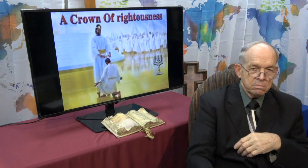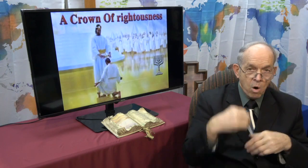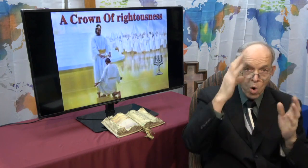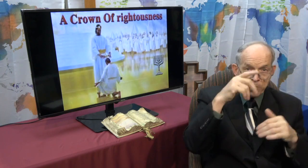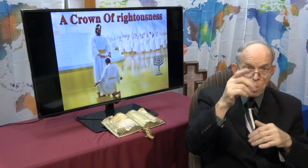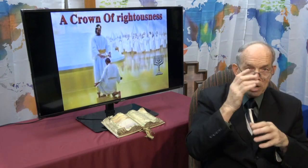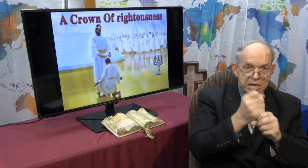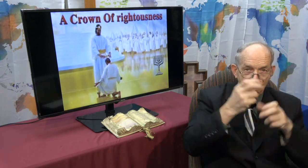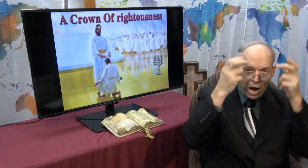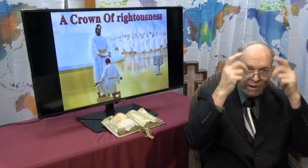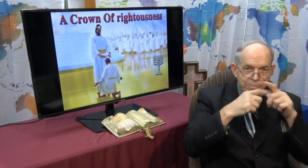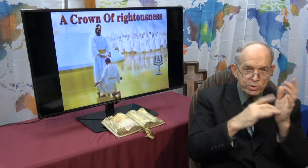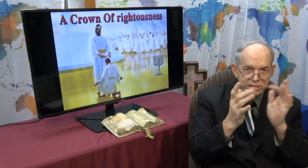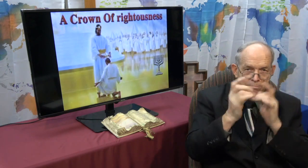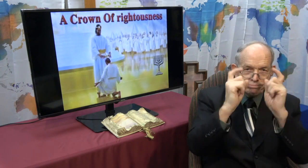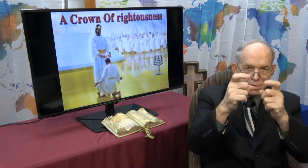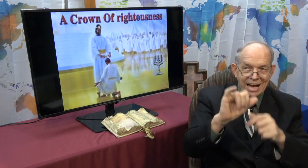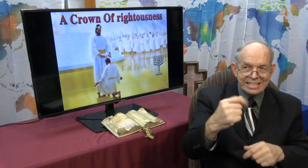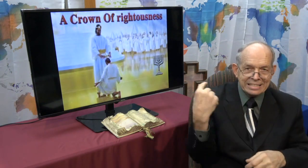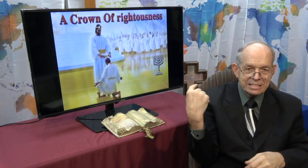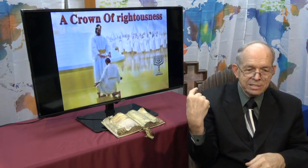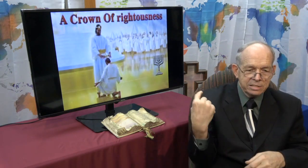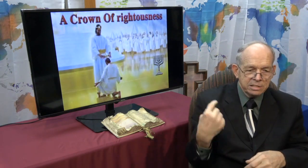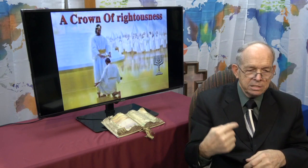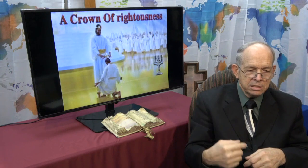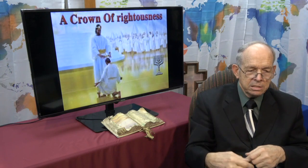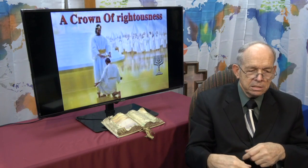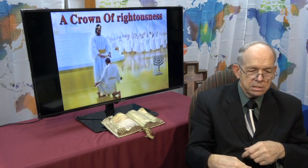Oh, you read that choir from Jesus like this.